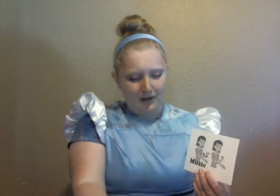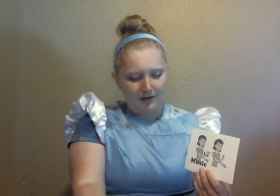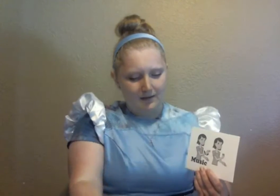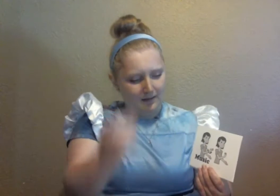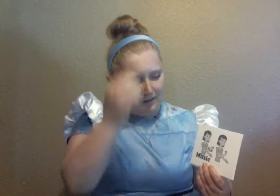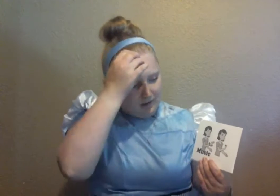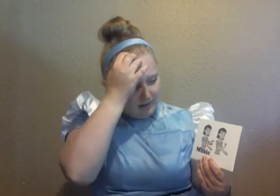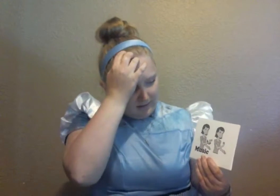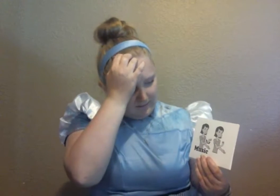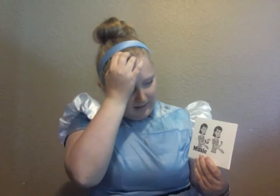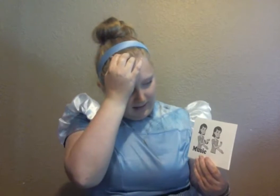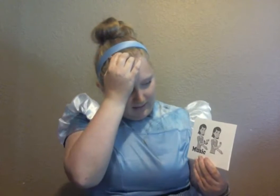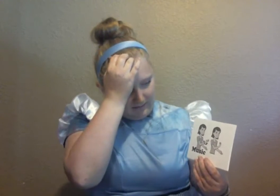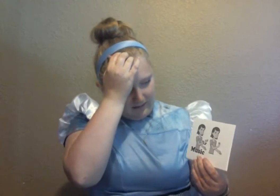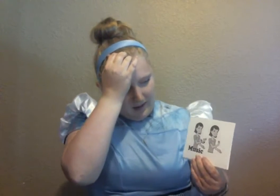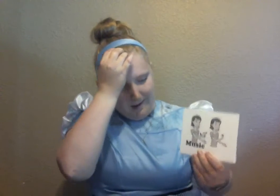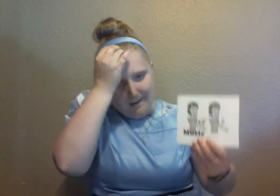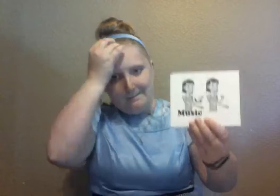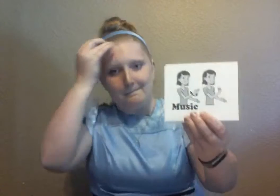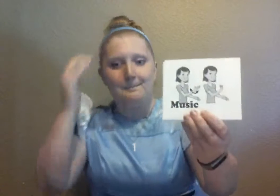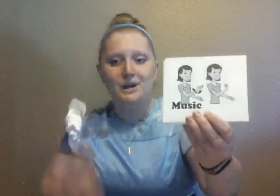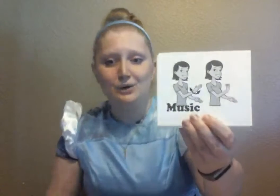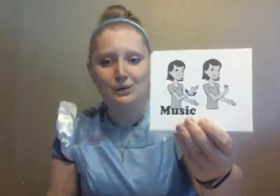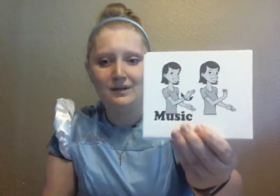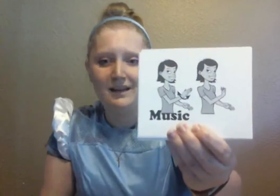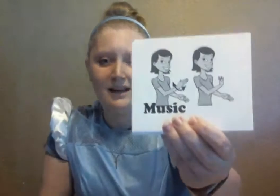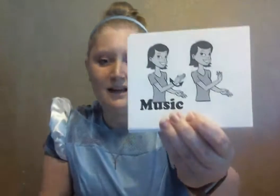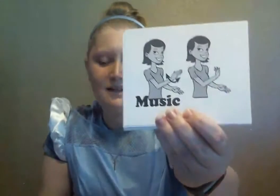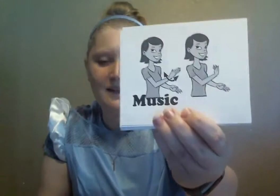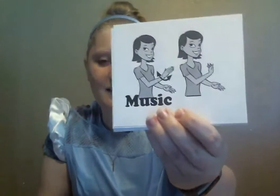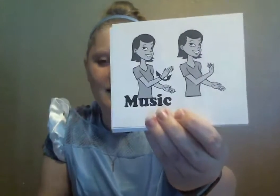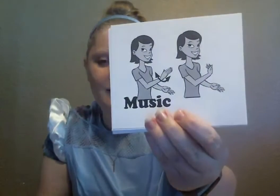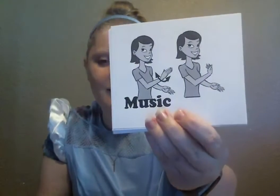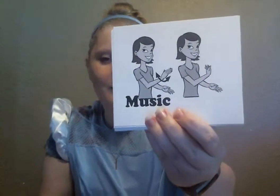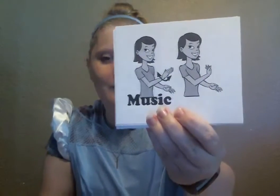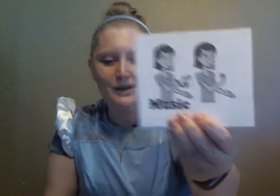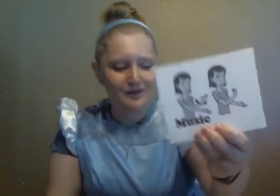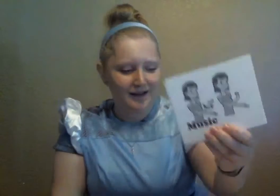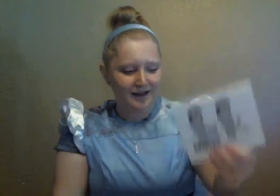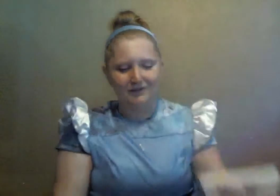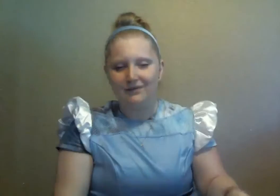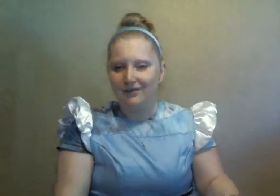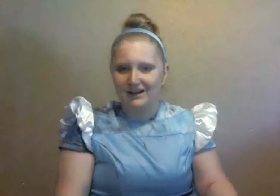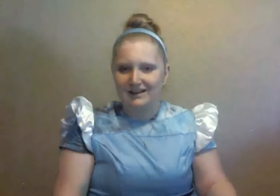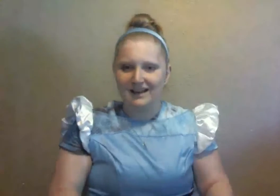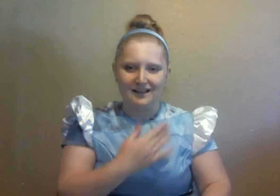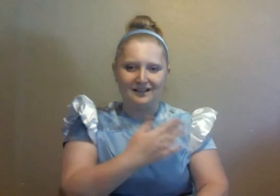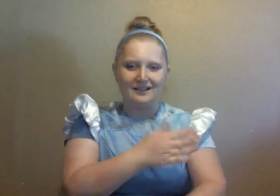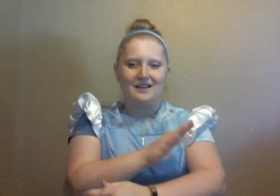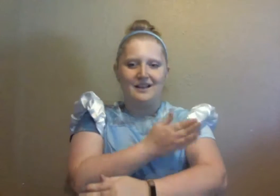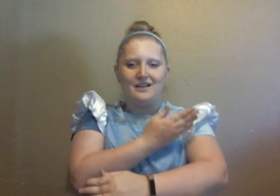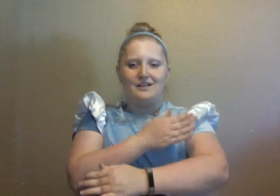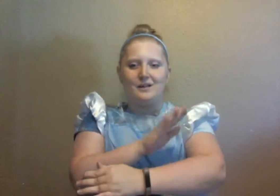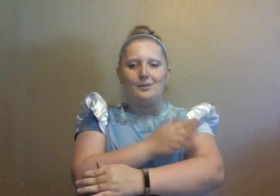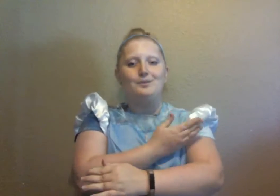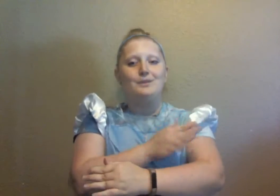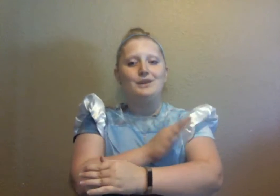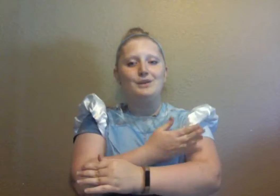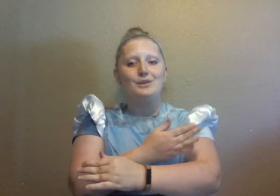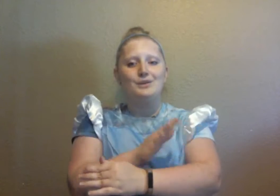Let's see what our next sign is. Music, because there's lots of music in fairy tales. So